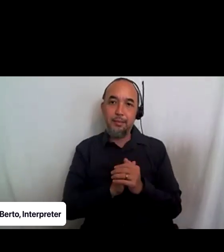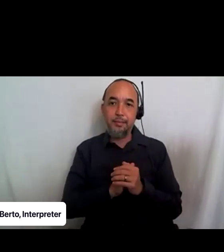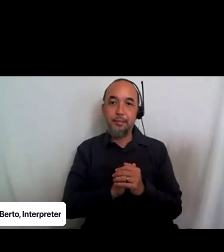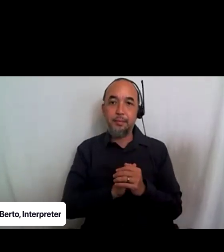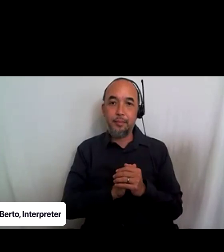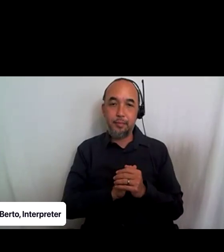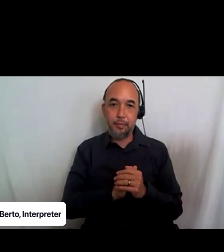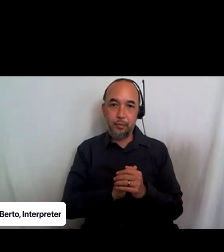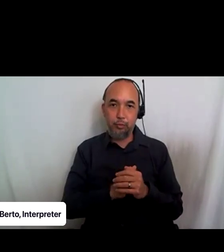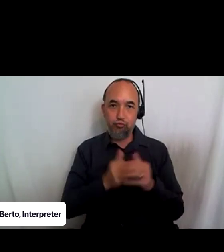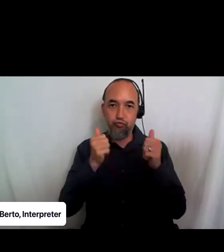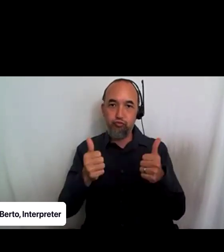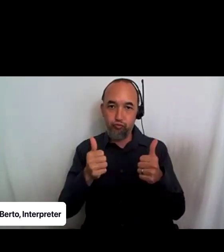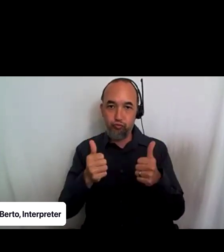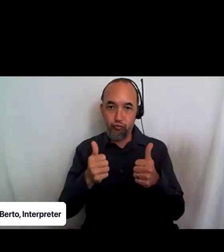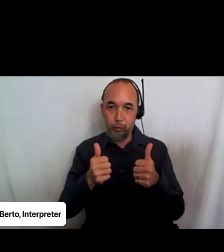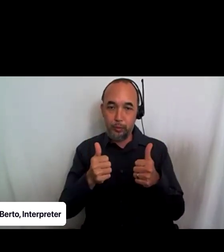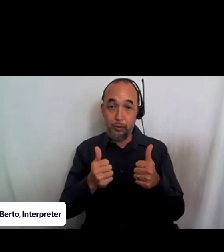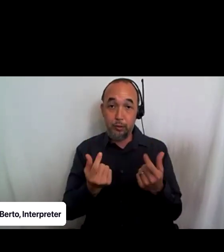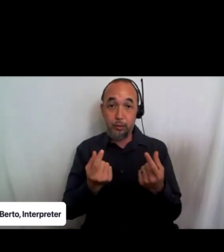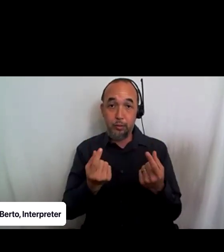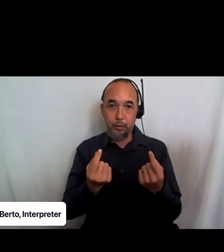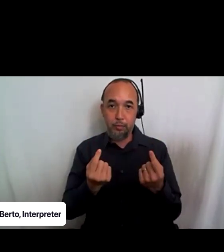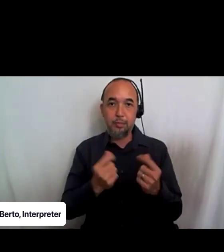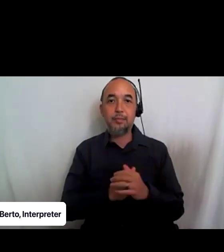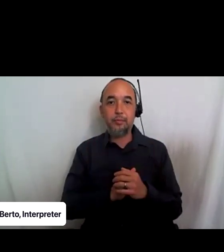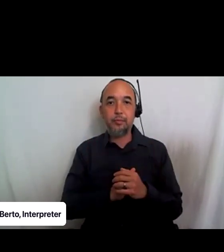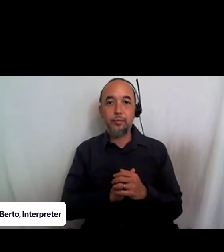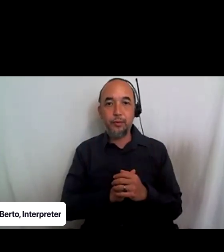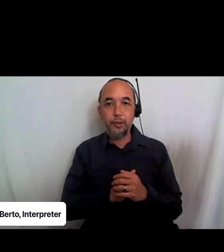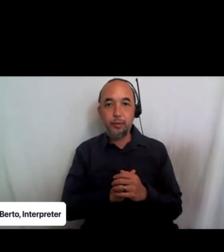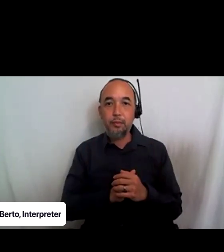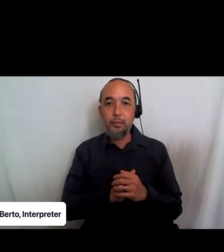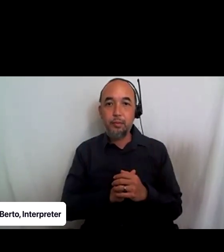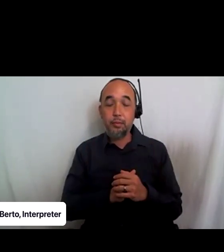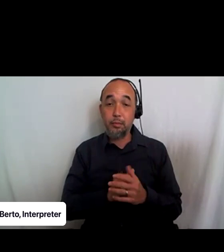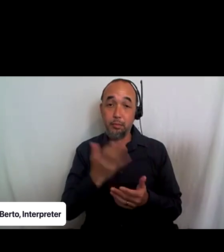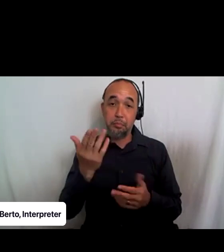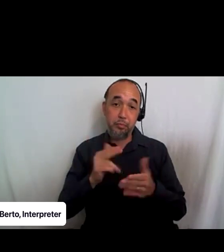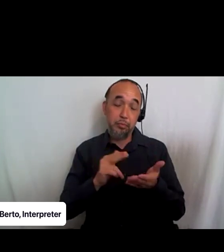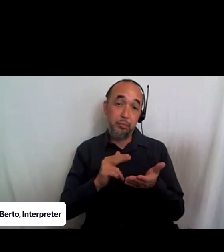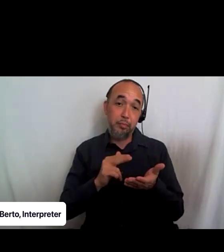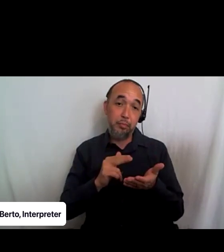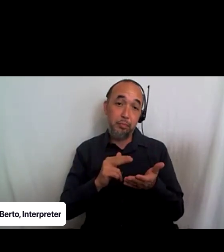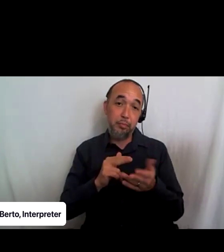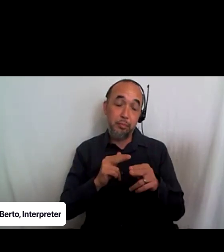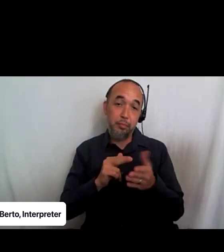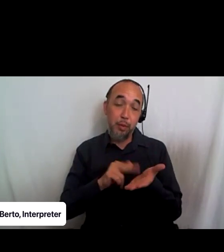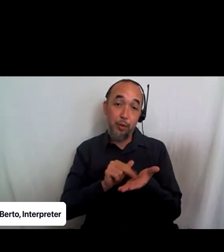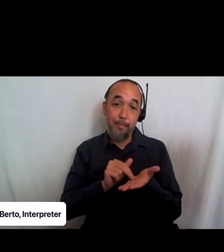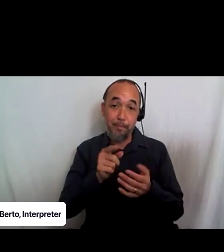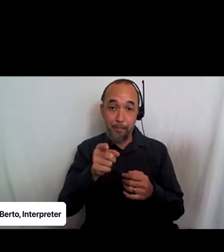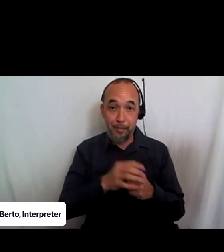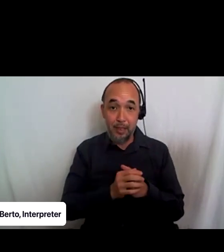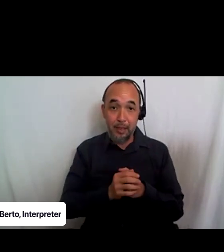in focus. So what you're gonna want to do is your stick of butter, right? You're gonna want